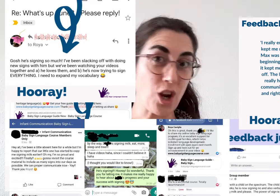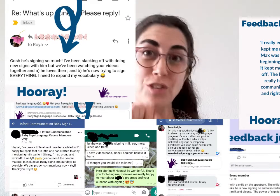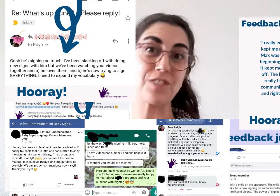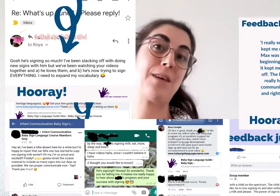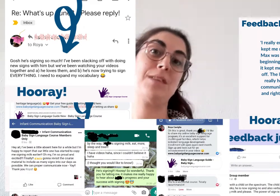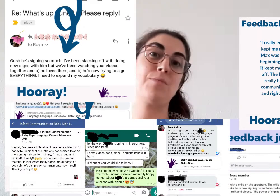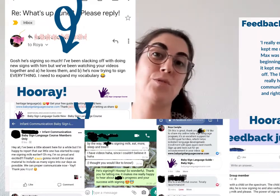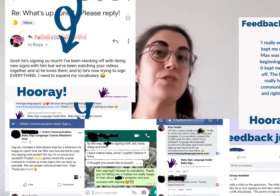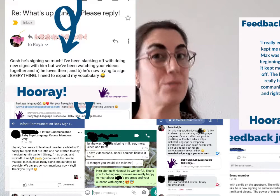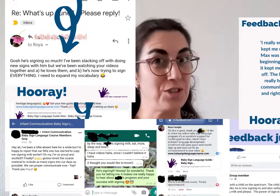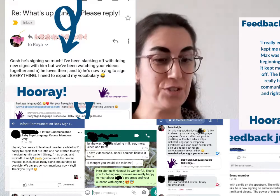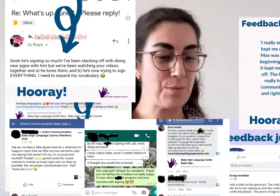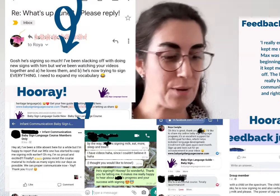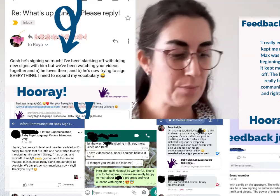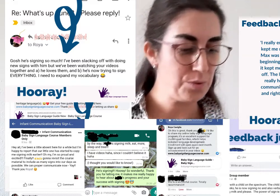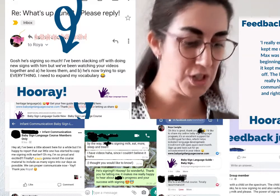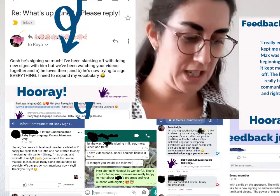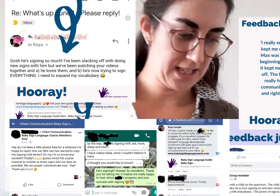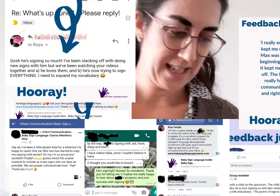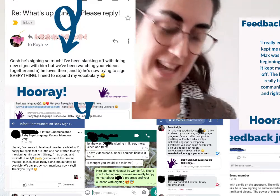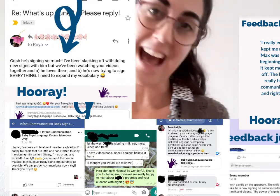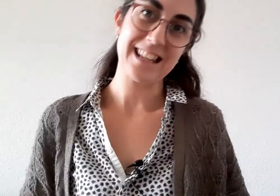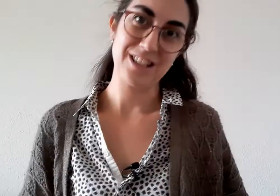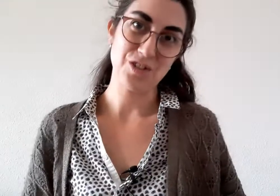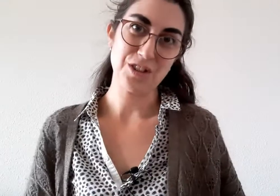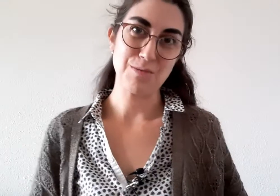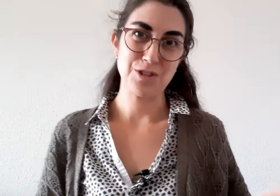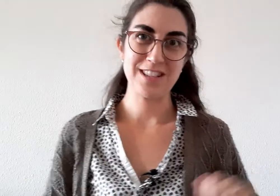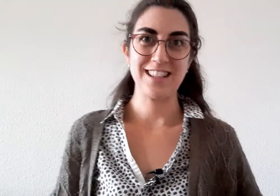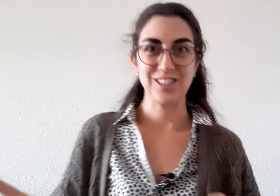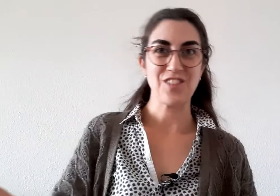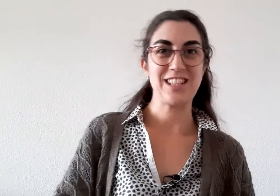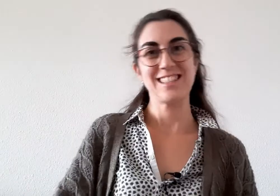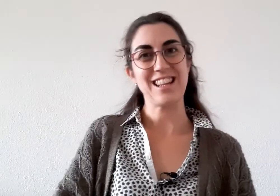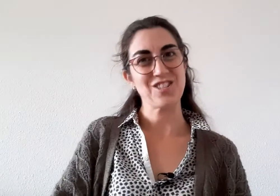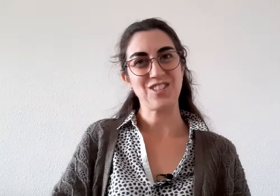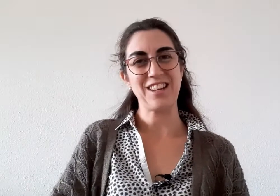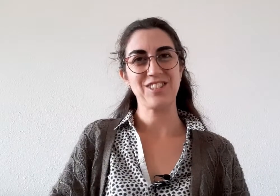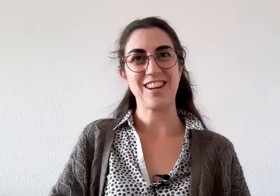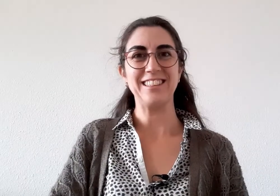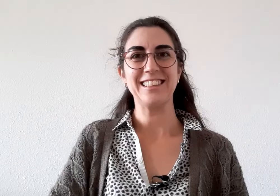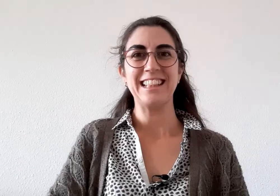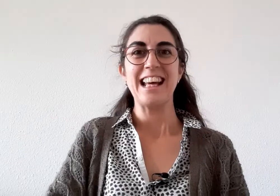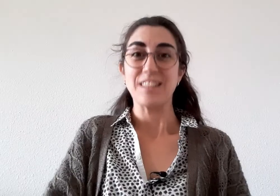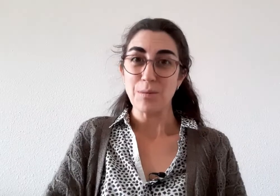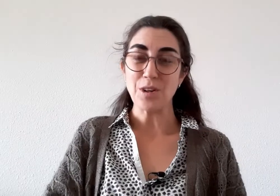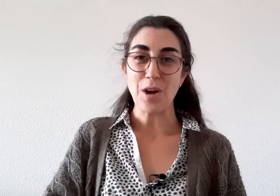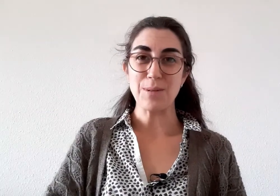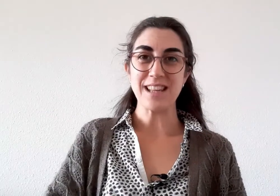to family abroad, which is super important, and enjoy the opportunities of an international lifestyle. Is that what you're hoping to have for